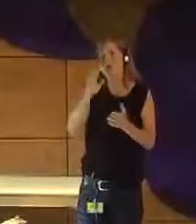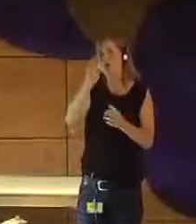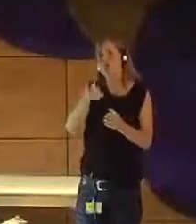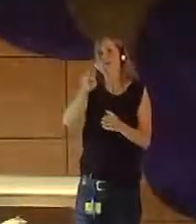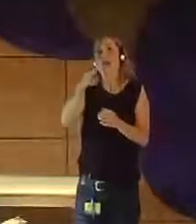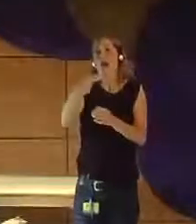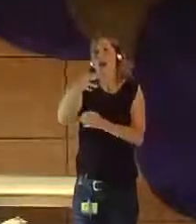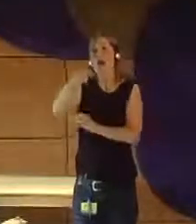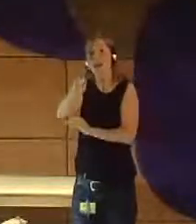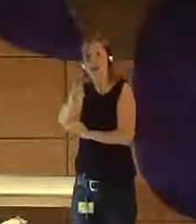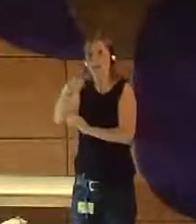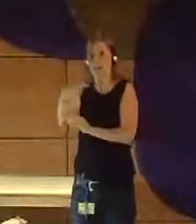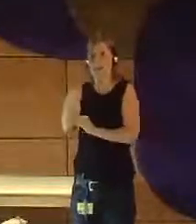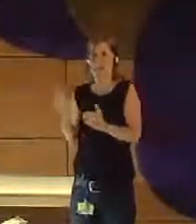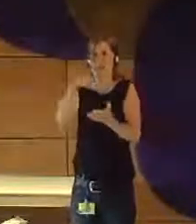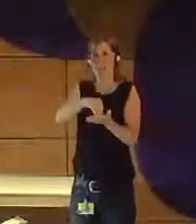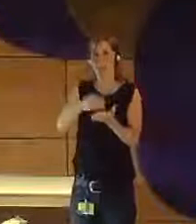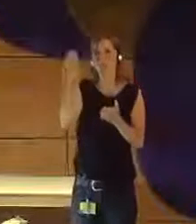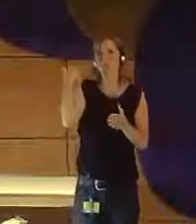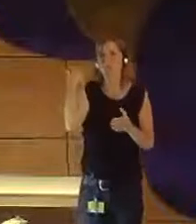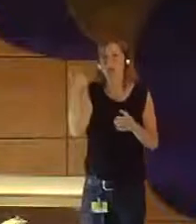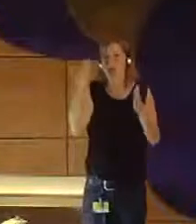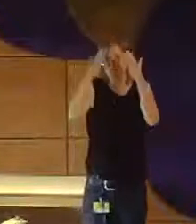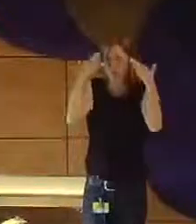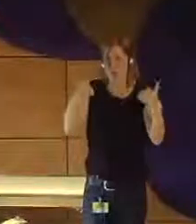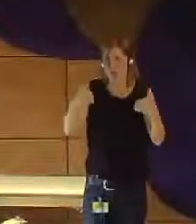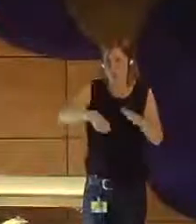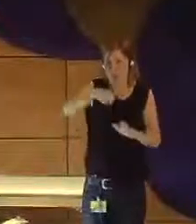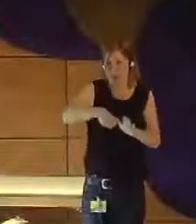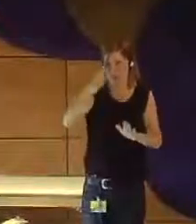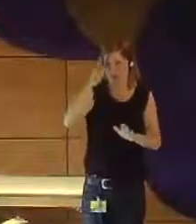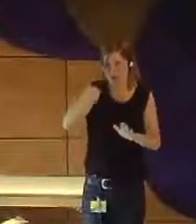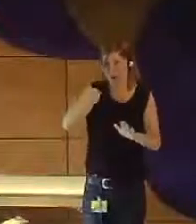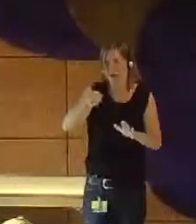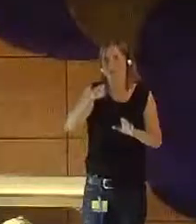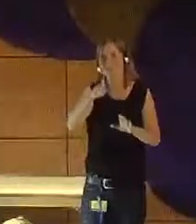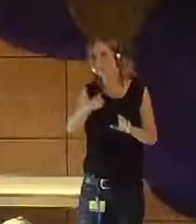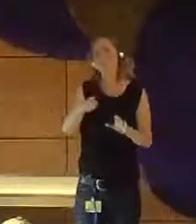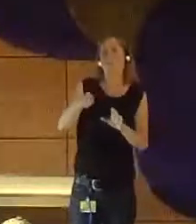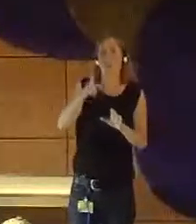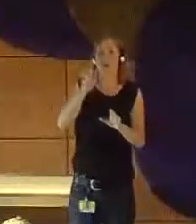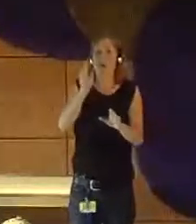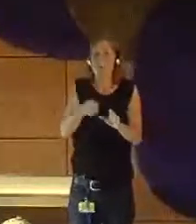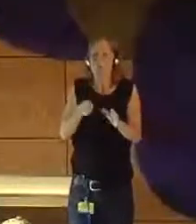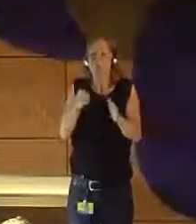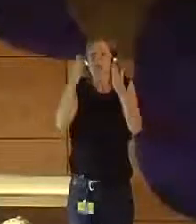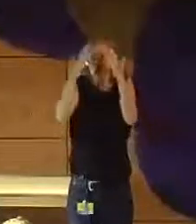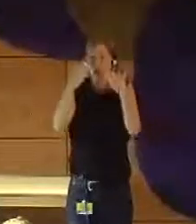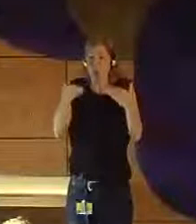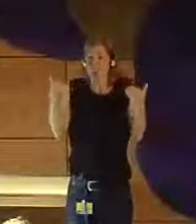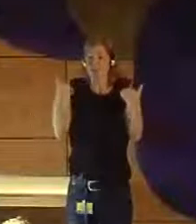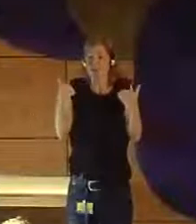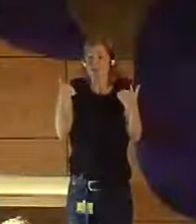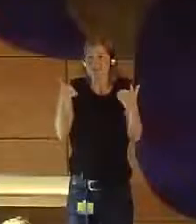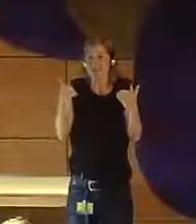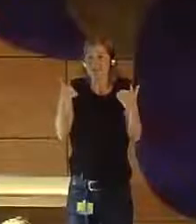nunnery, the nuns who hadn't had their menopause, weed in one bucket, and that was HCG. And the nuns who'd had their menopause, weed in the other